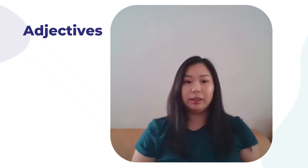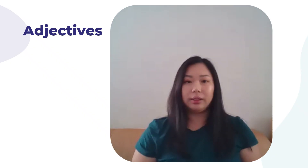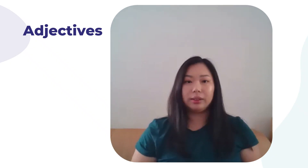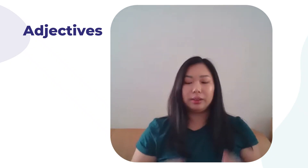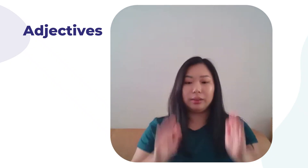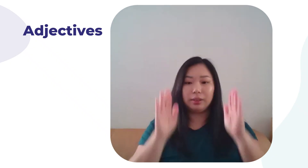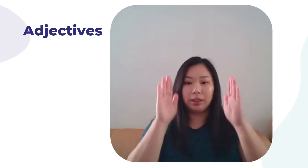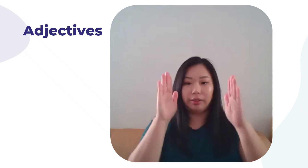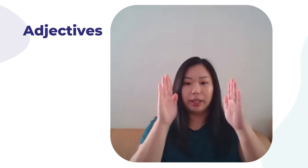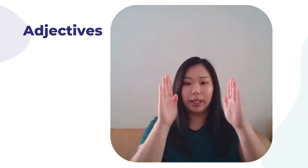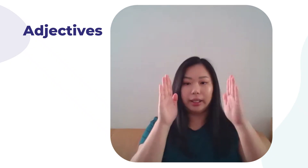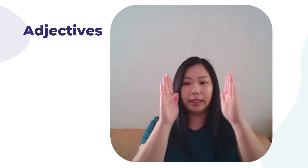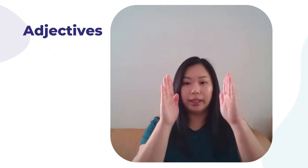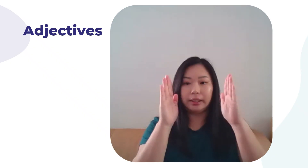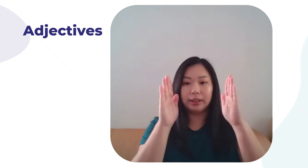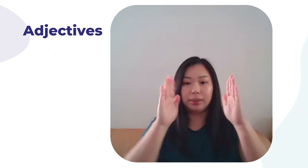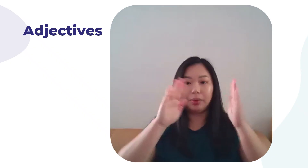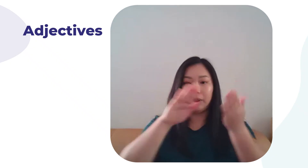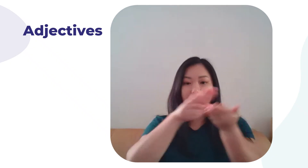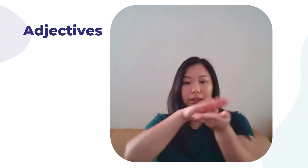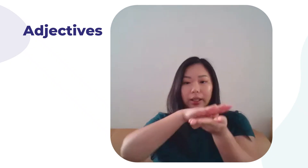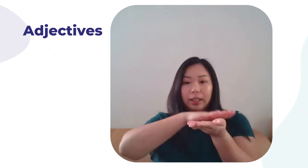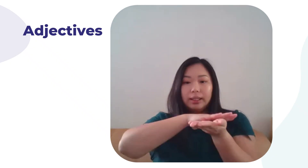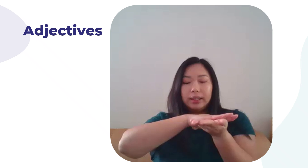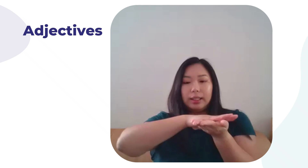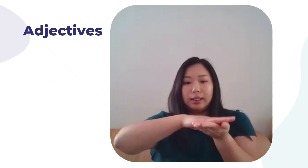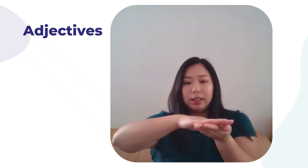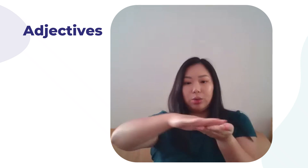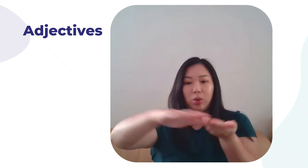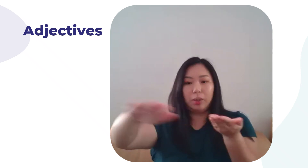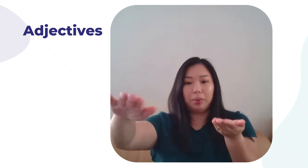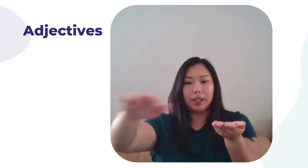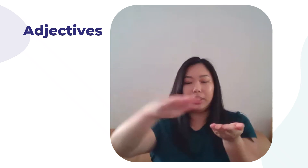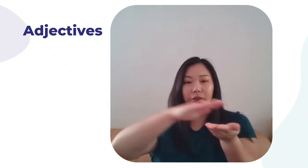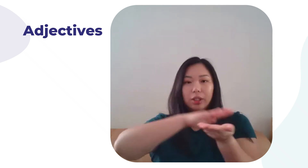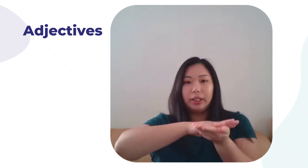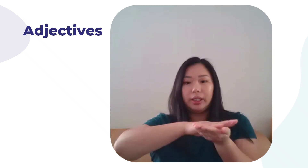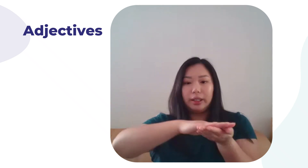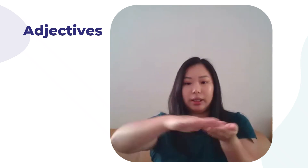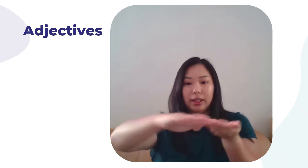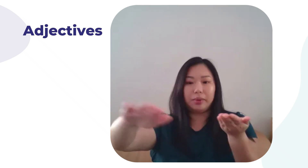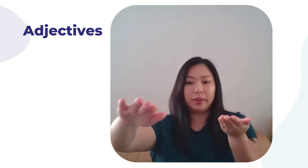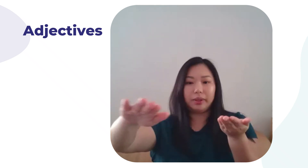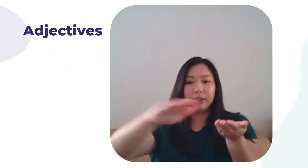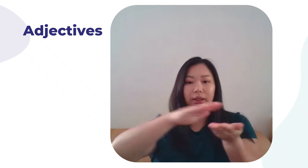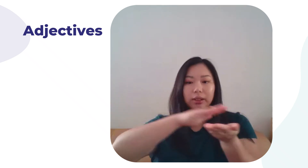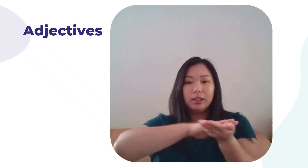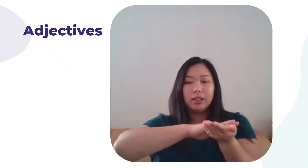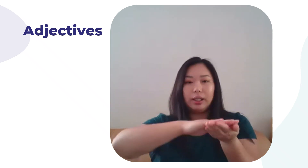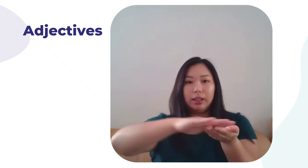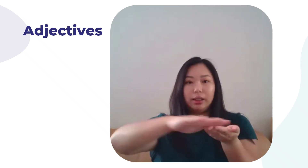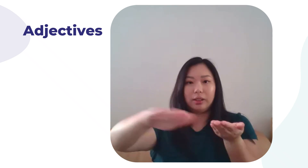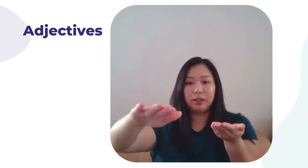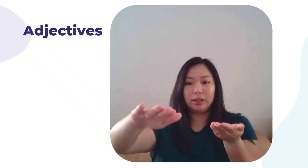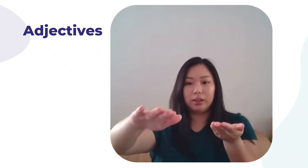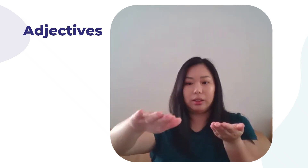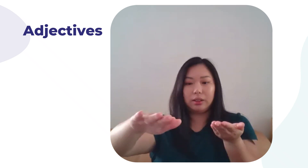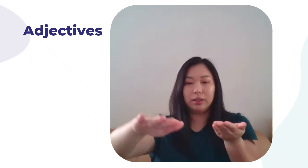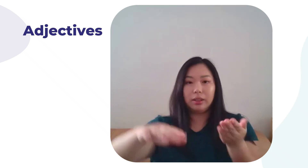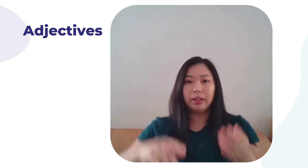Clean, flat hands, both hands, and then swipe as if you're cleaning the table. Clean.